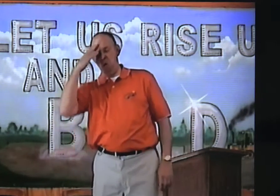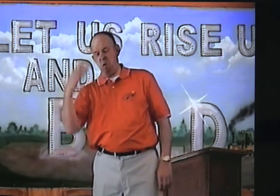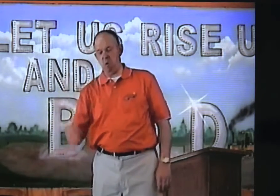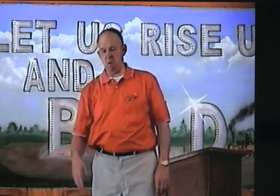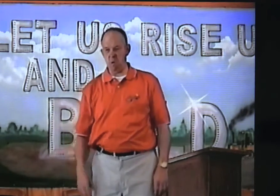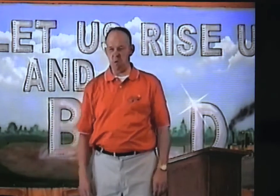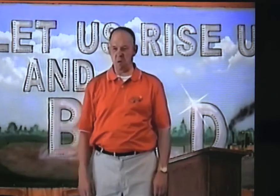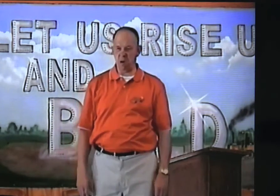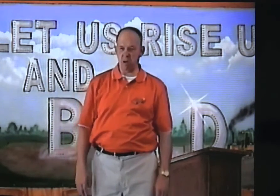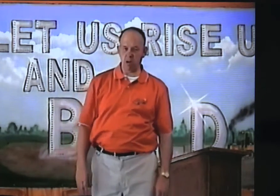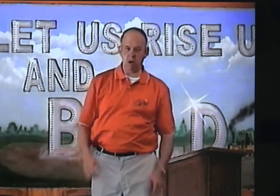I know.